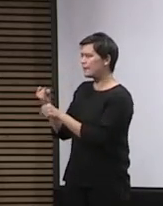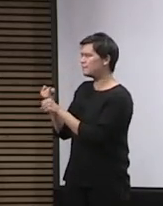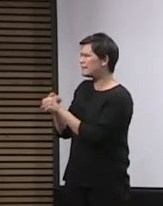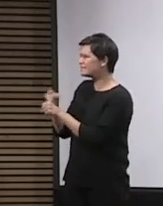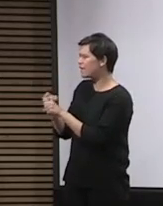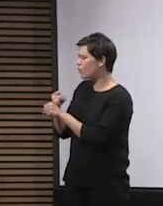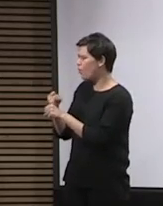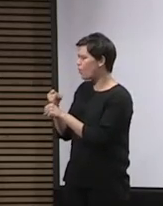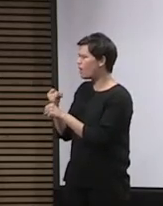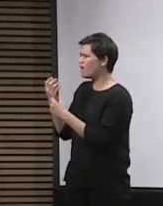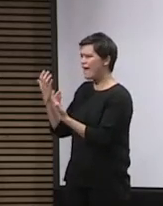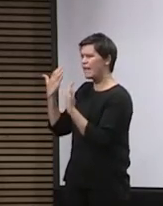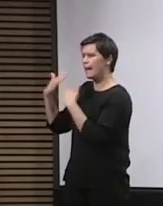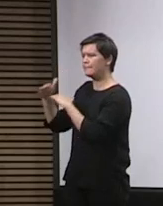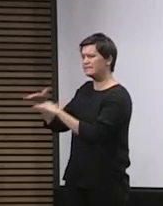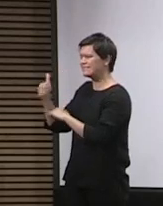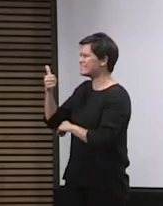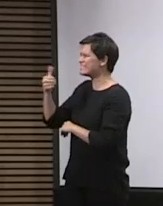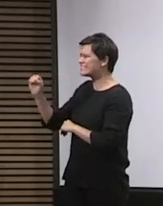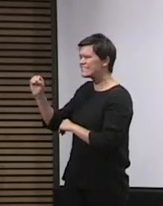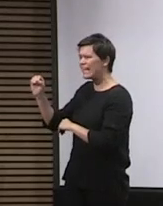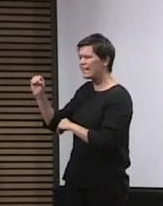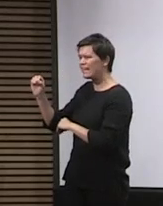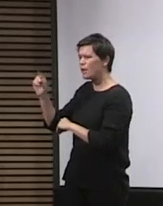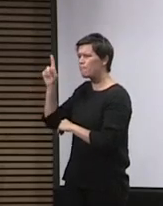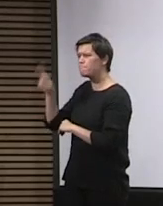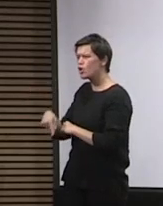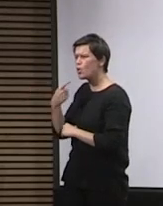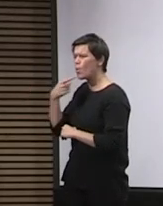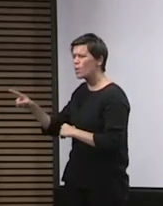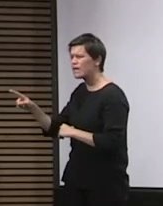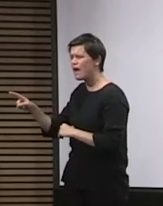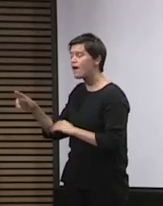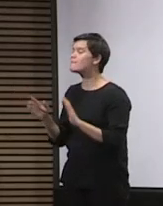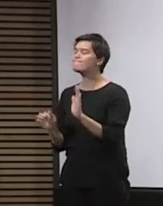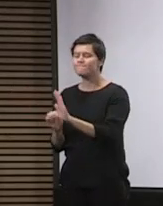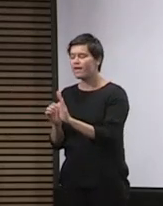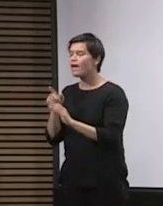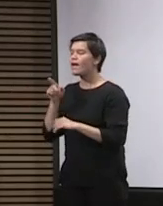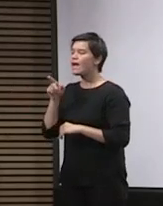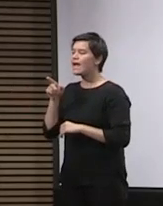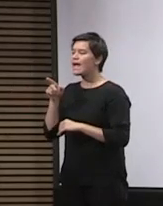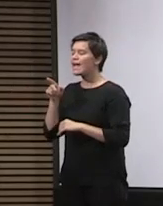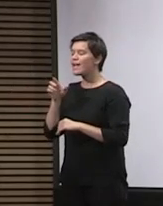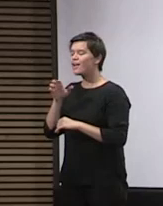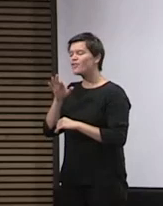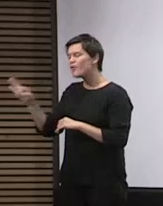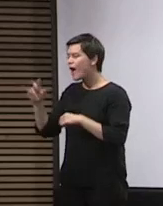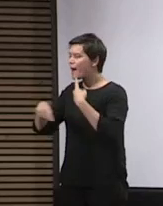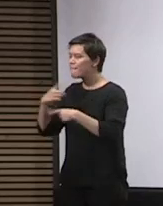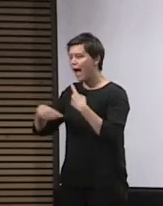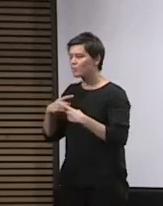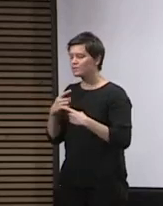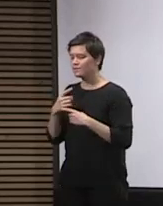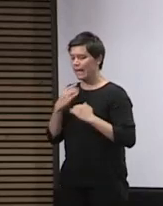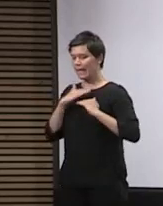it? No, this is about making sure that we get that flu vaccine to where it's needed, and so it's a process of stock